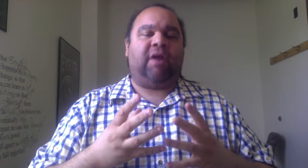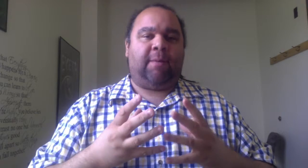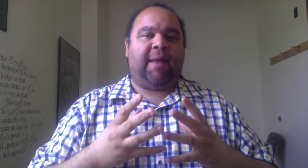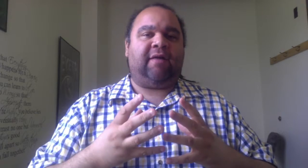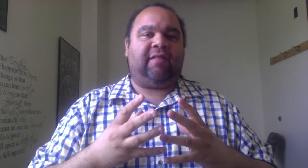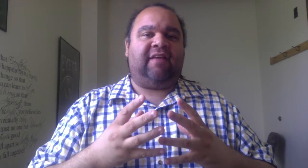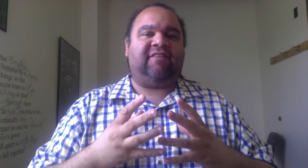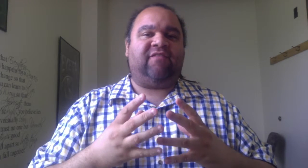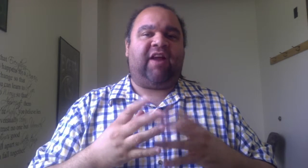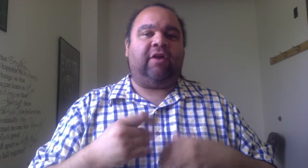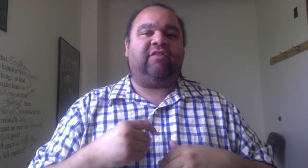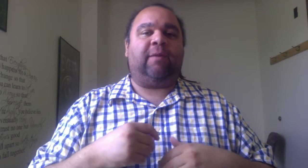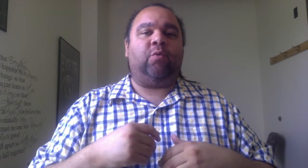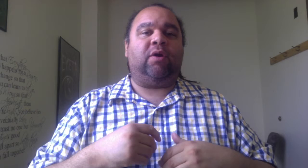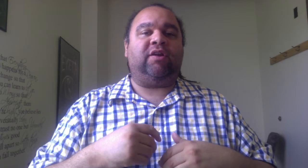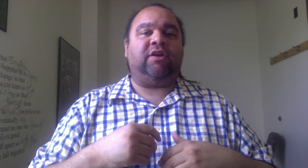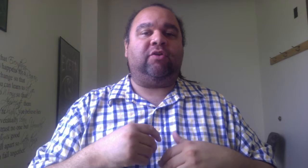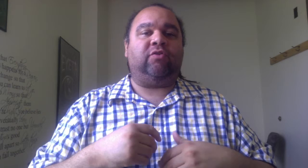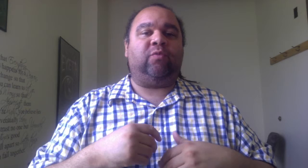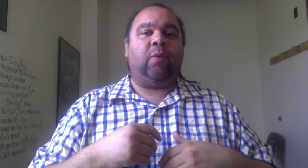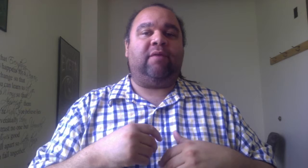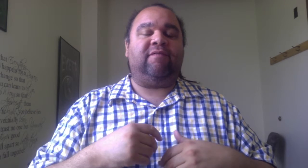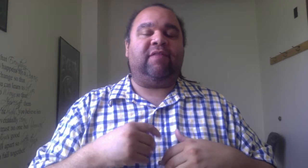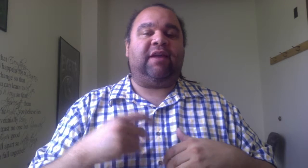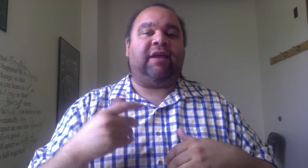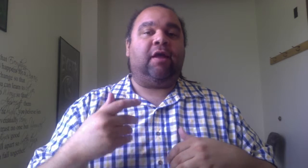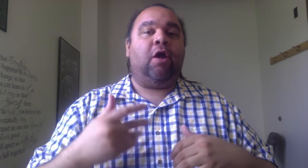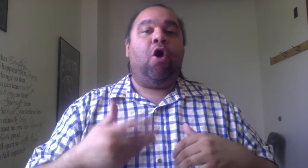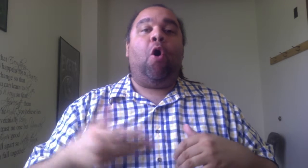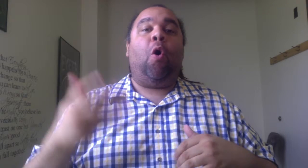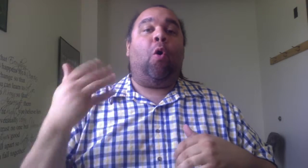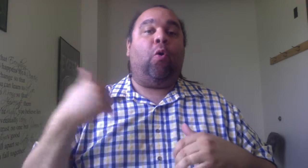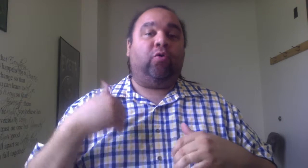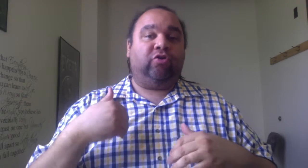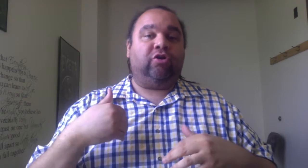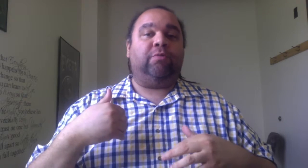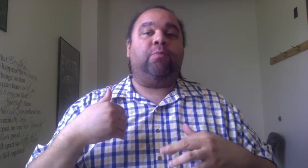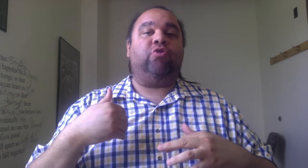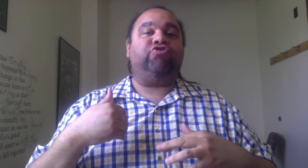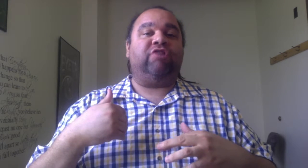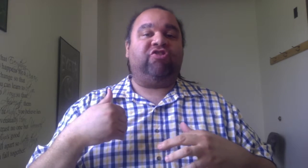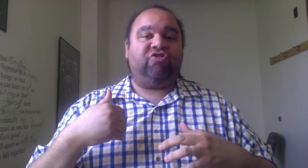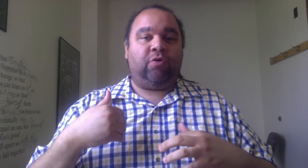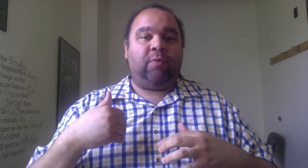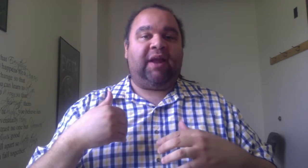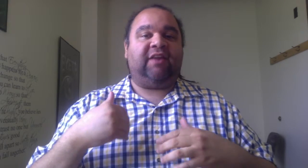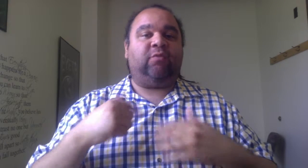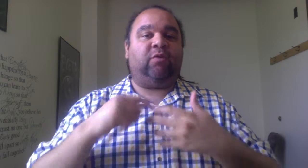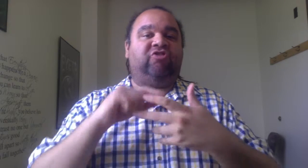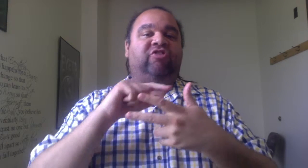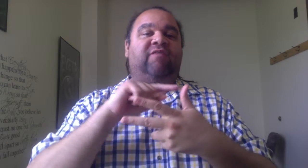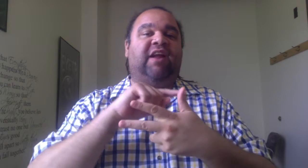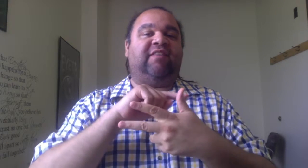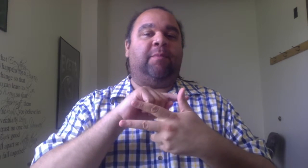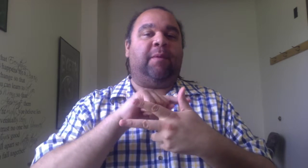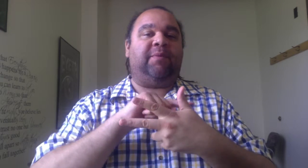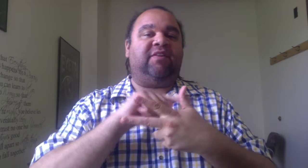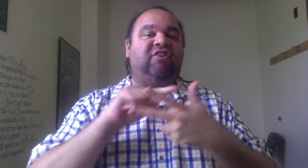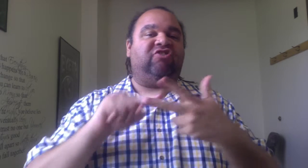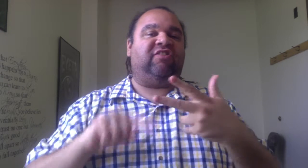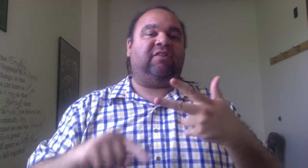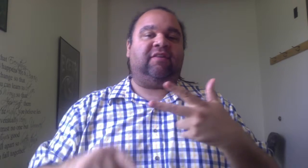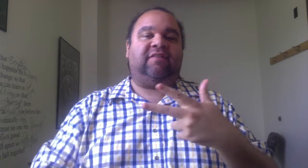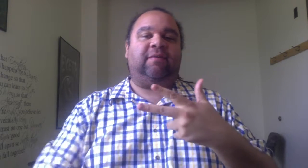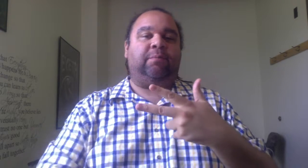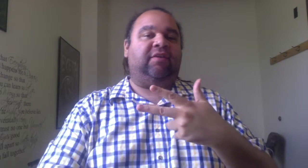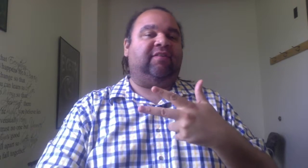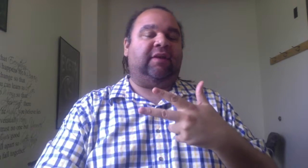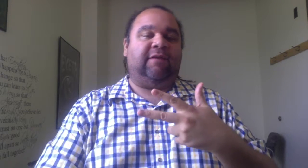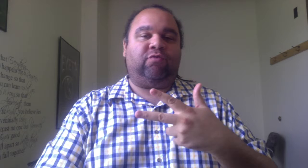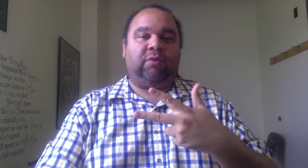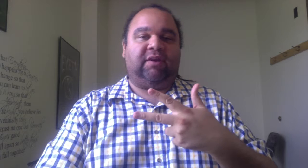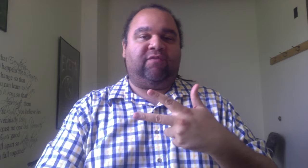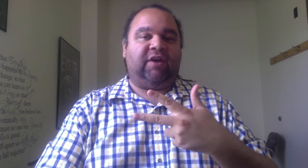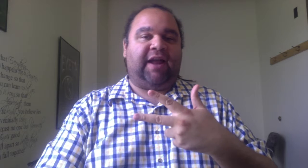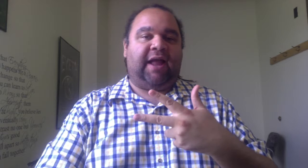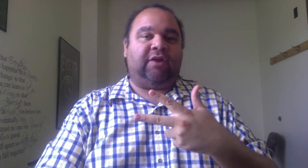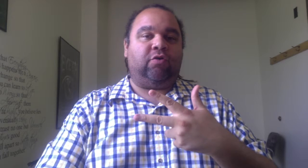about classifiers, I'm going to use one of the older, more traditional ways, which divides them up into just the simplicity of three different